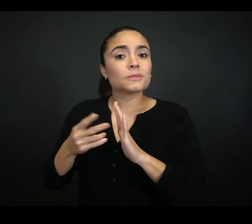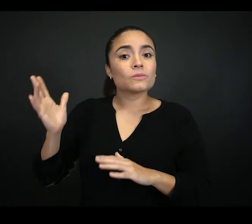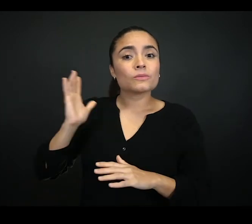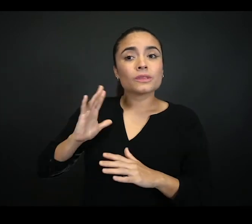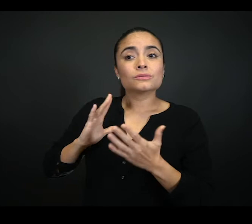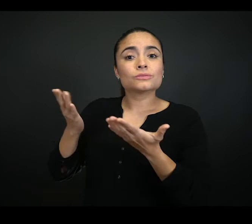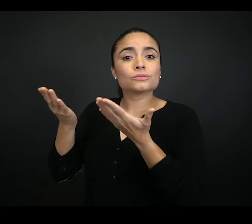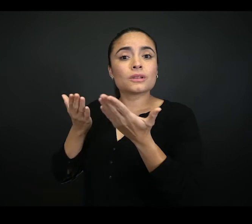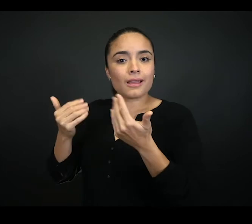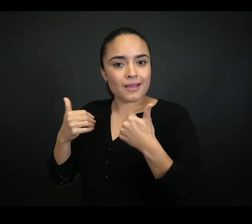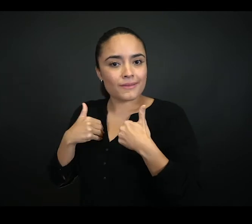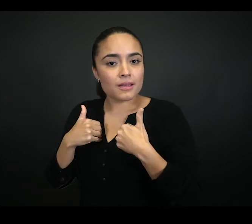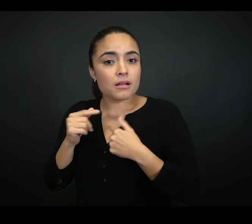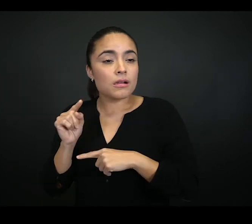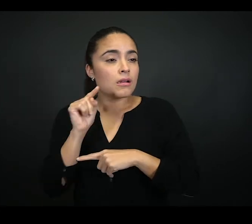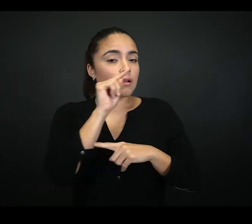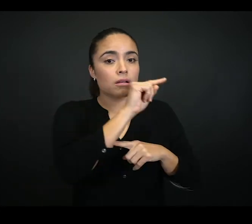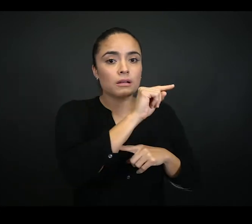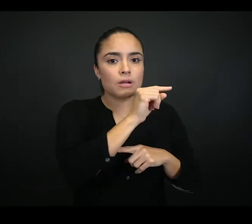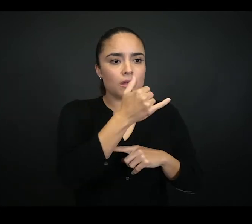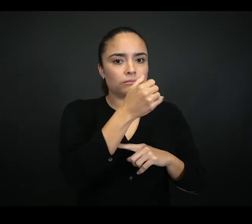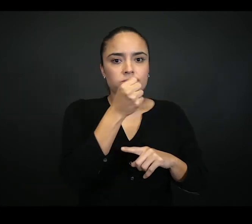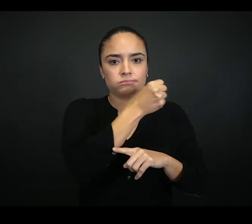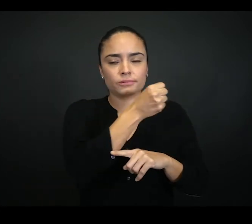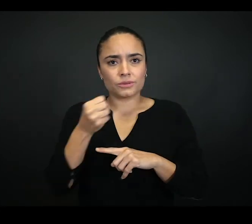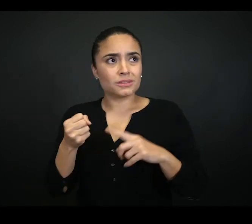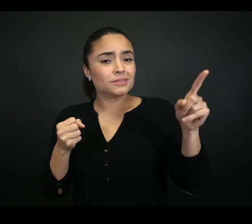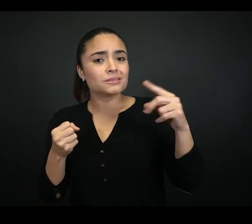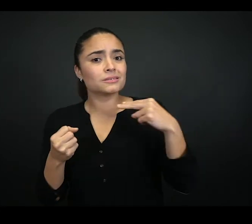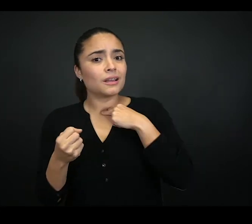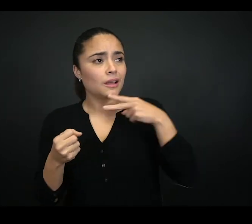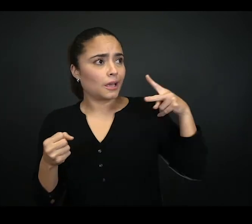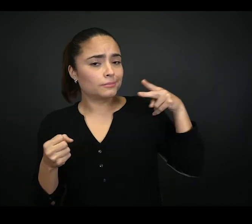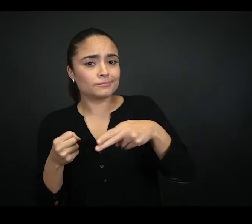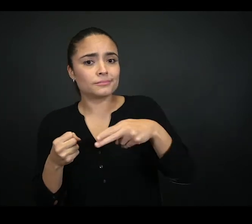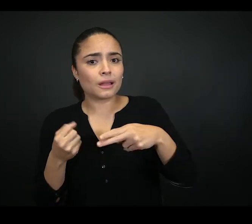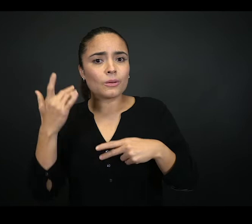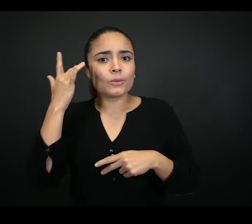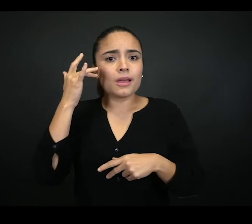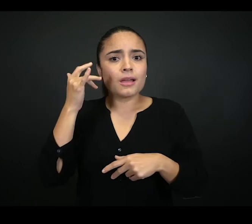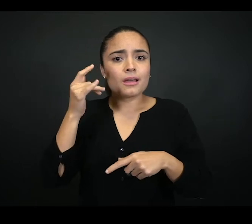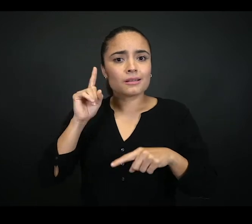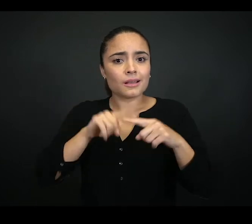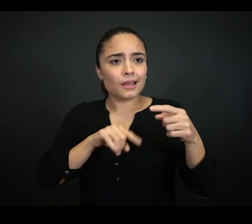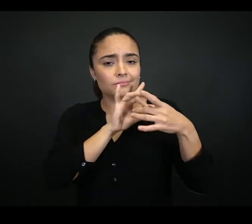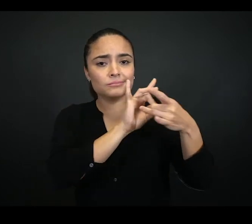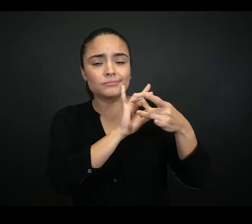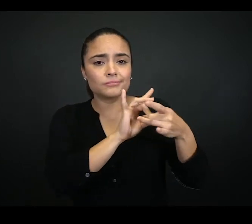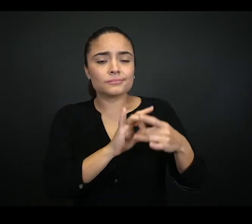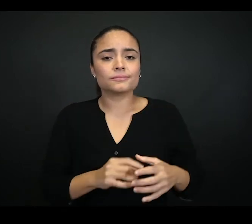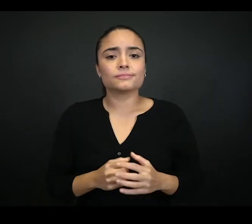a private place, but maybe detach them from their services. So really a time you need to be